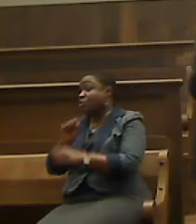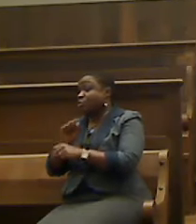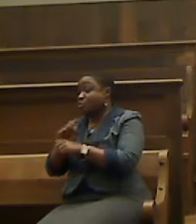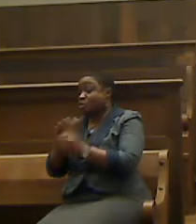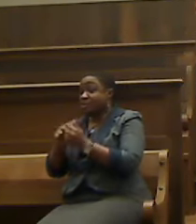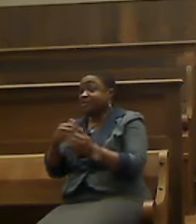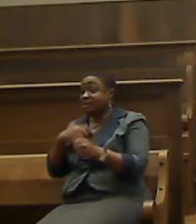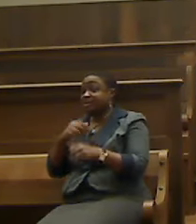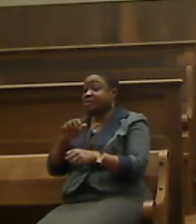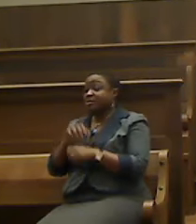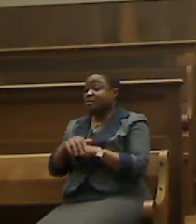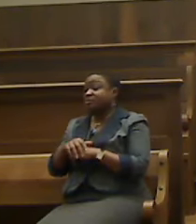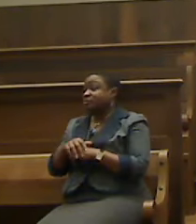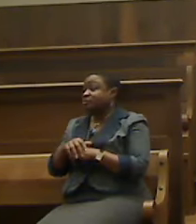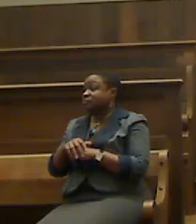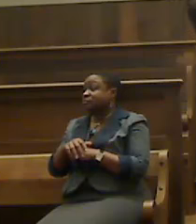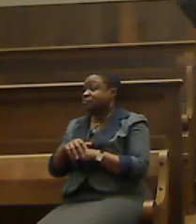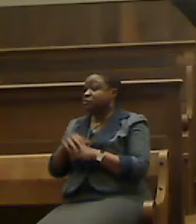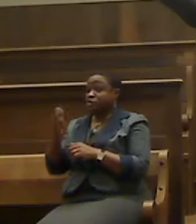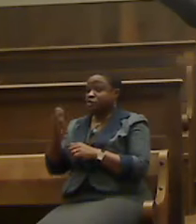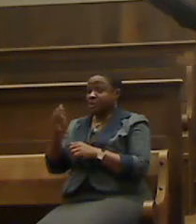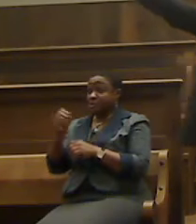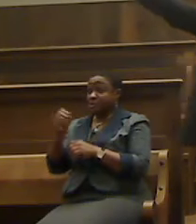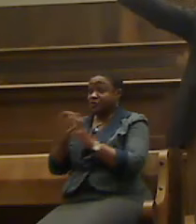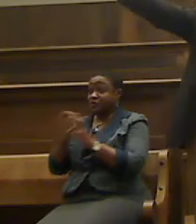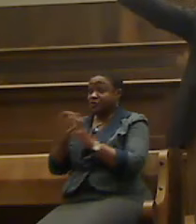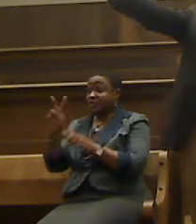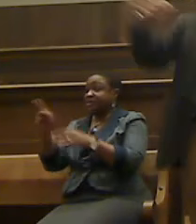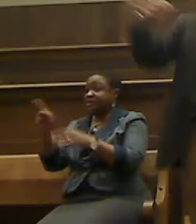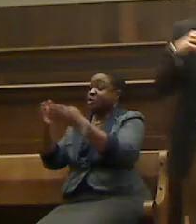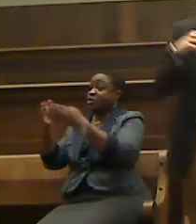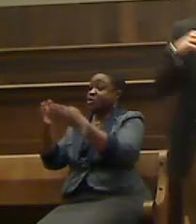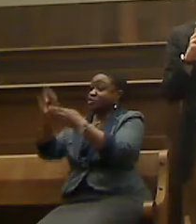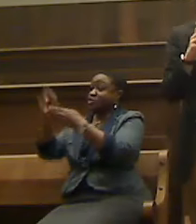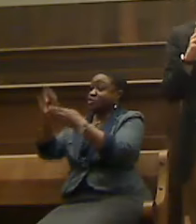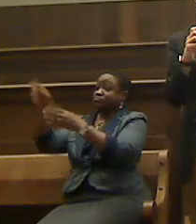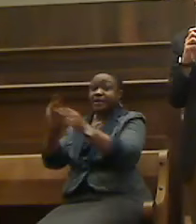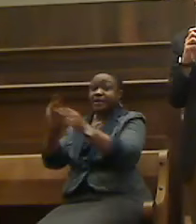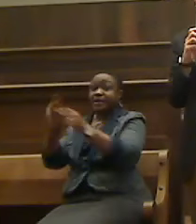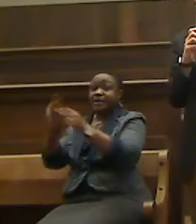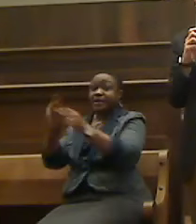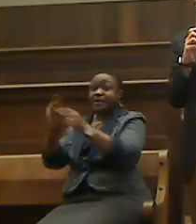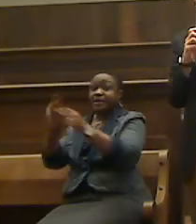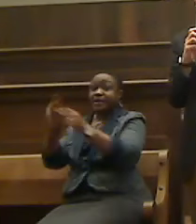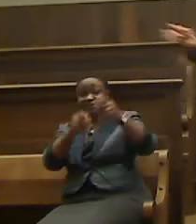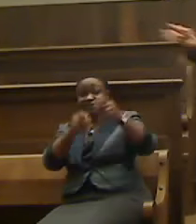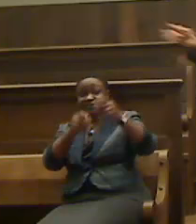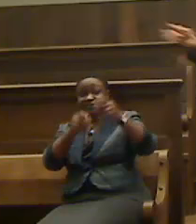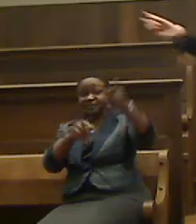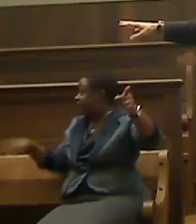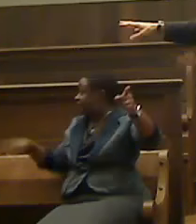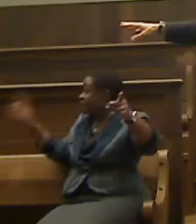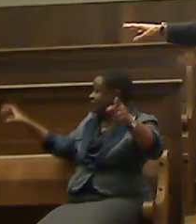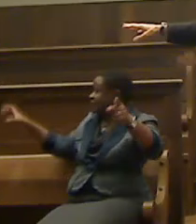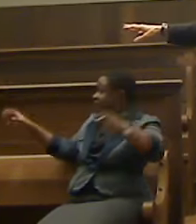Okay, so for GMO-free Virginia, why don't you meet in that corner at the end? Maryland's going to meet over there. You want to hook up with DC